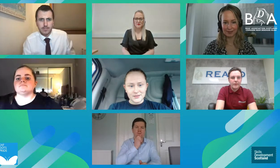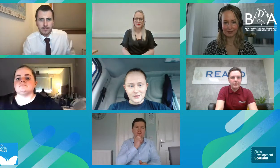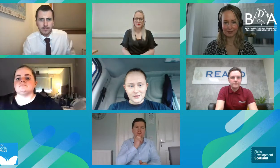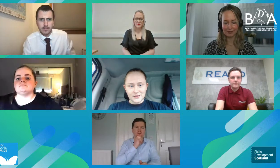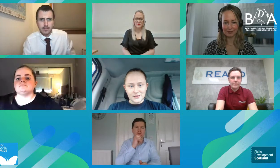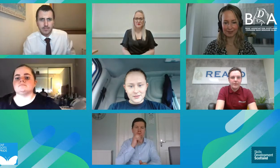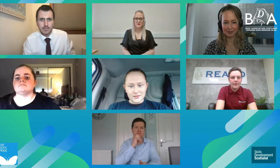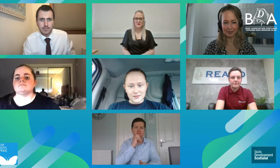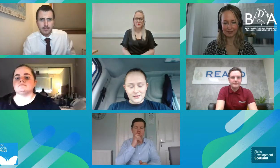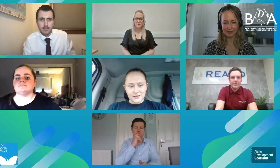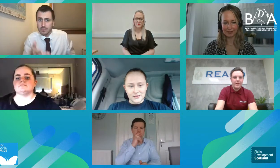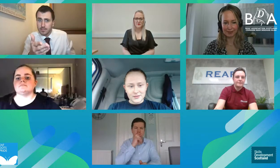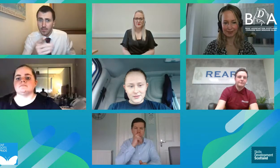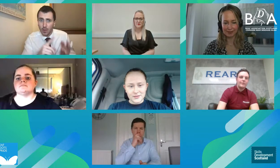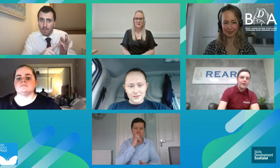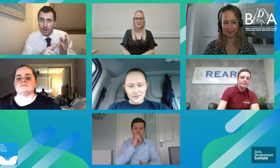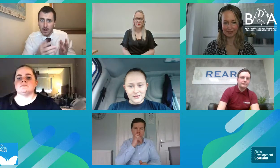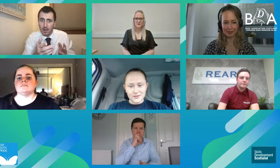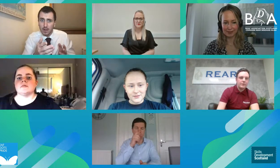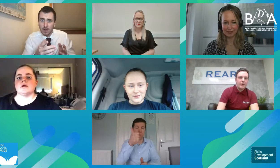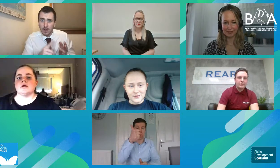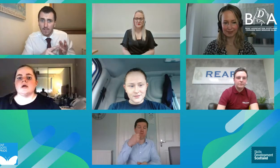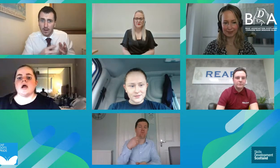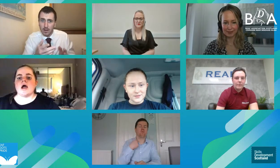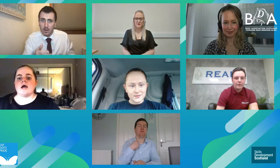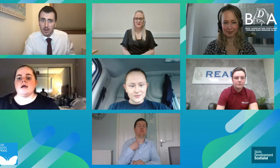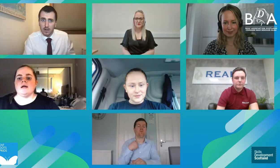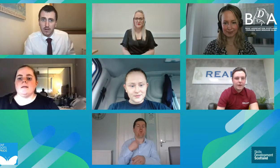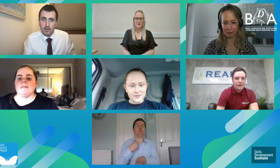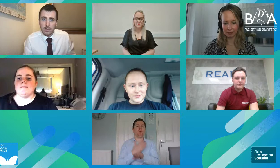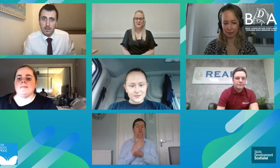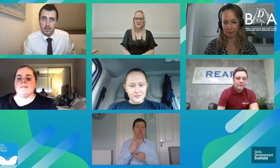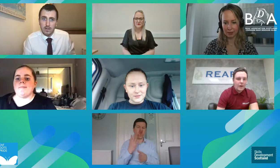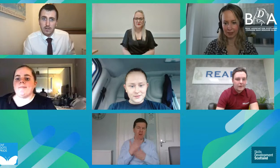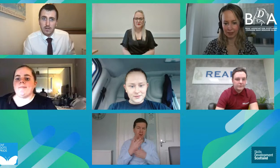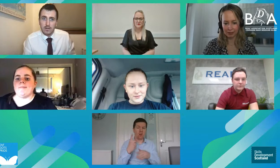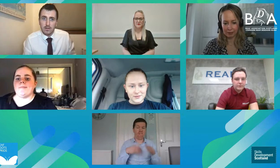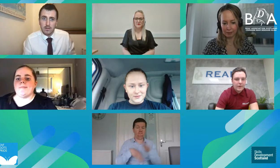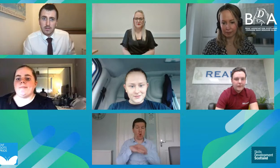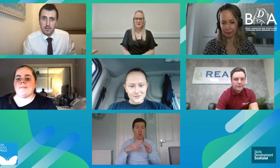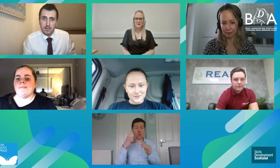rest of the guys here today? Oliver?